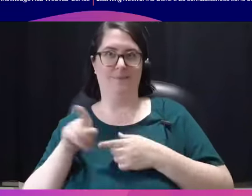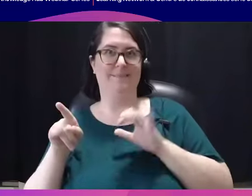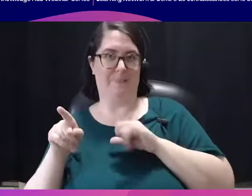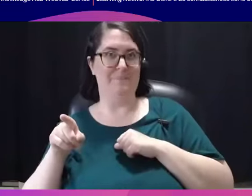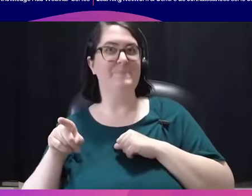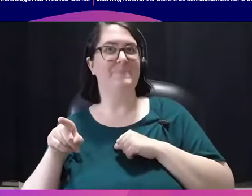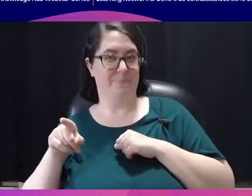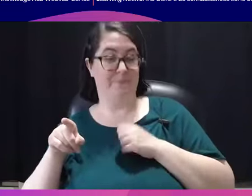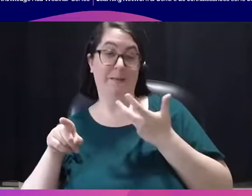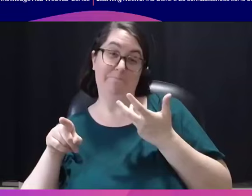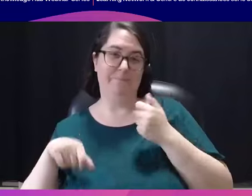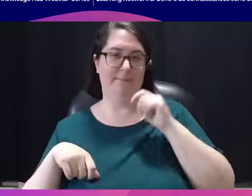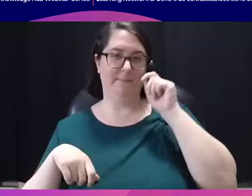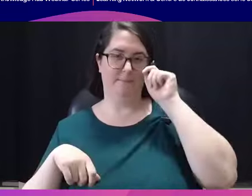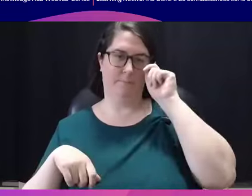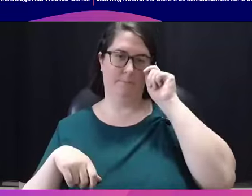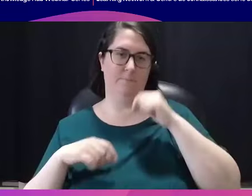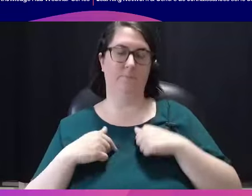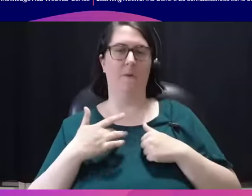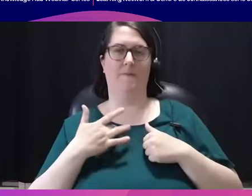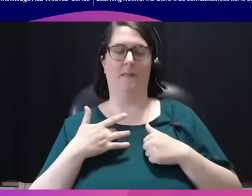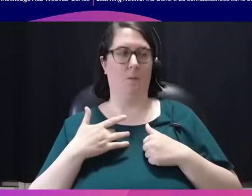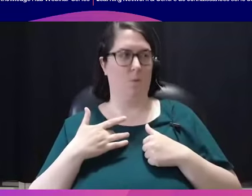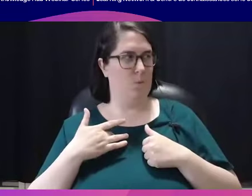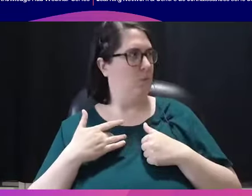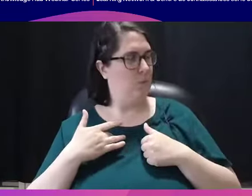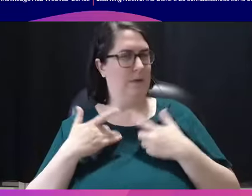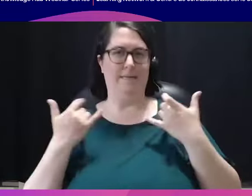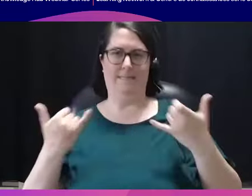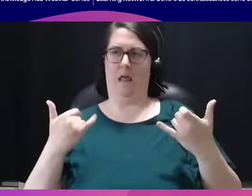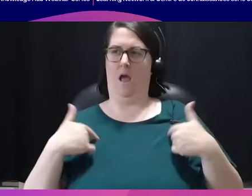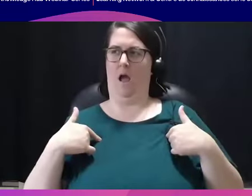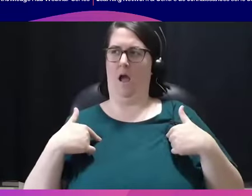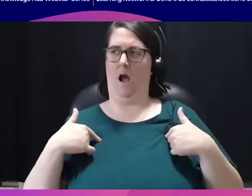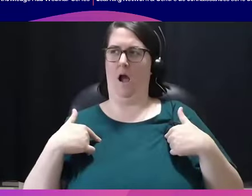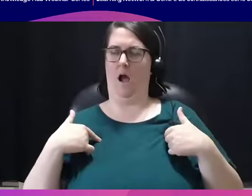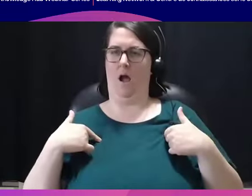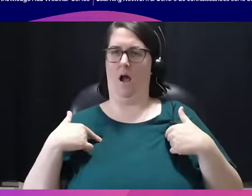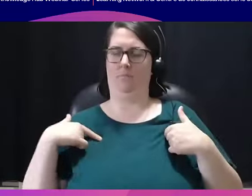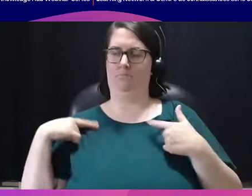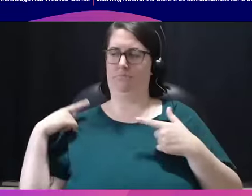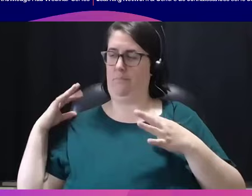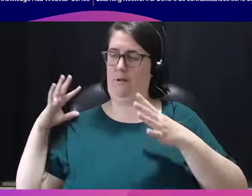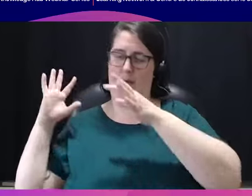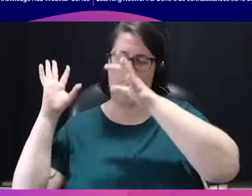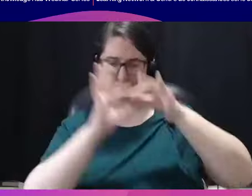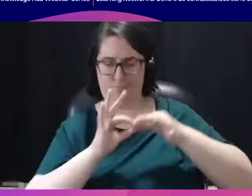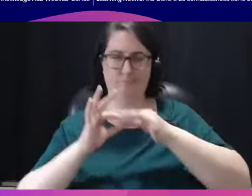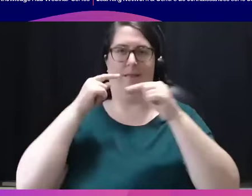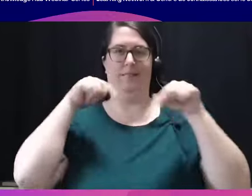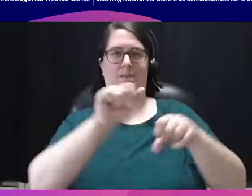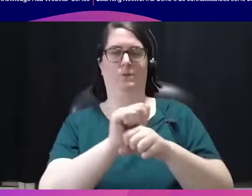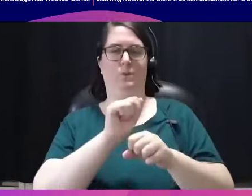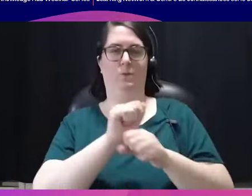Carleton University. And so I really feel as if today I'm coming full circle by locating this work here, where